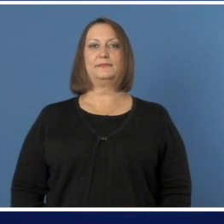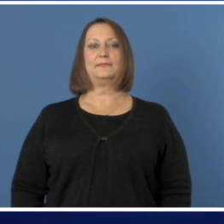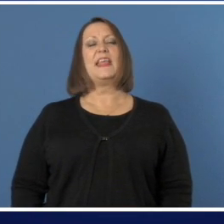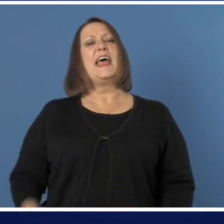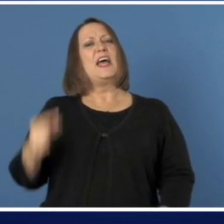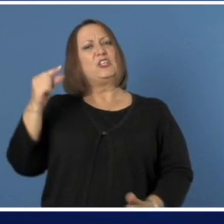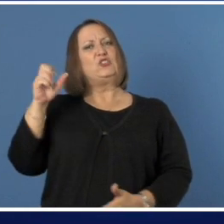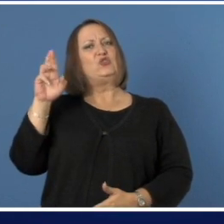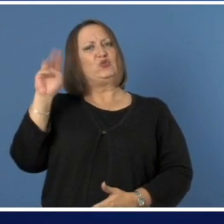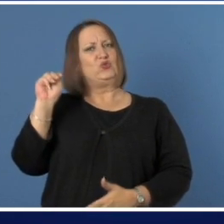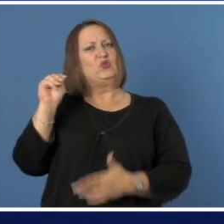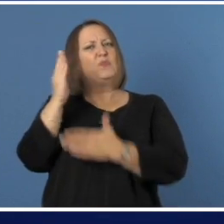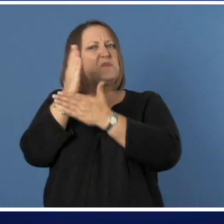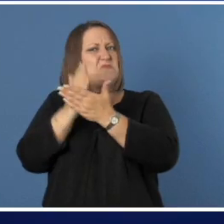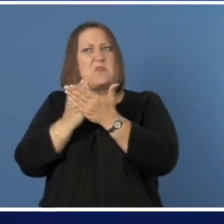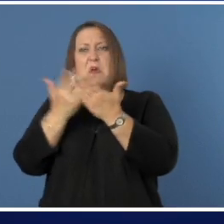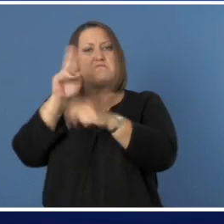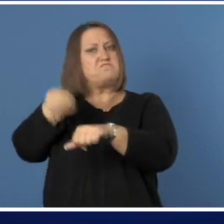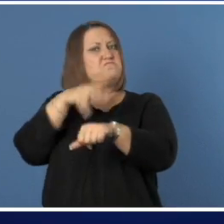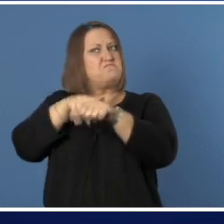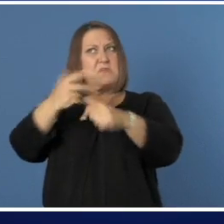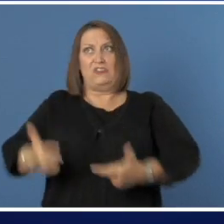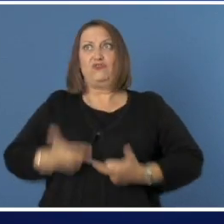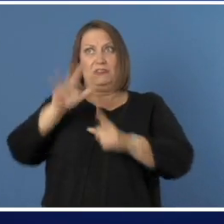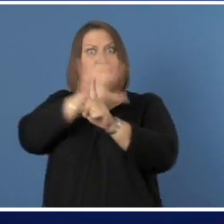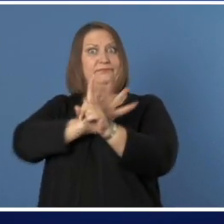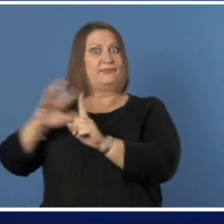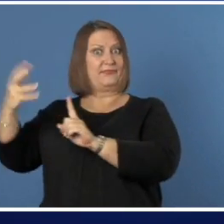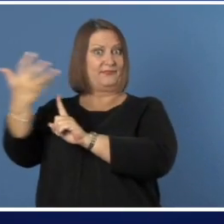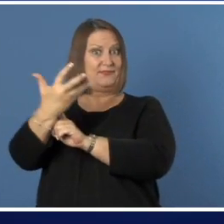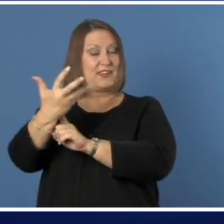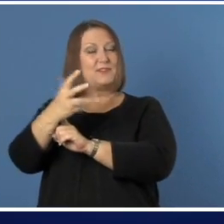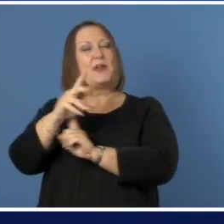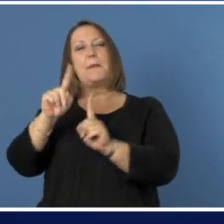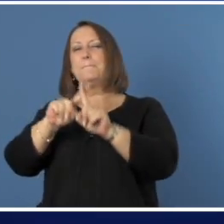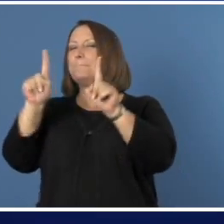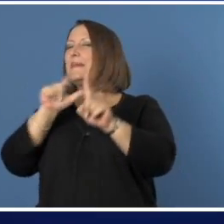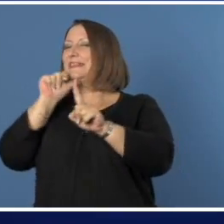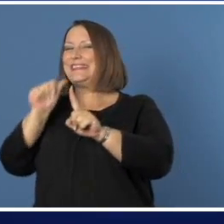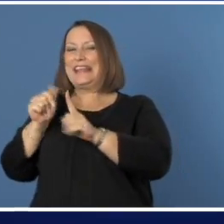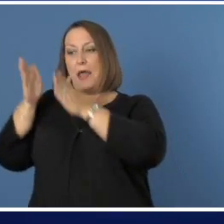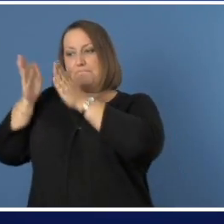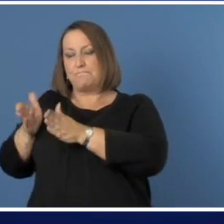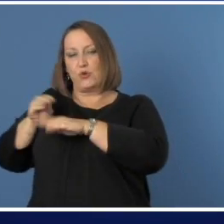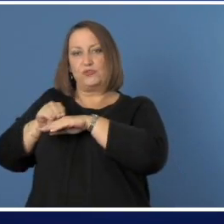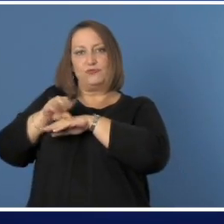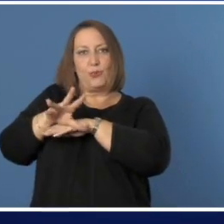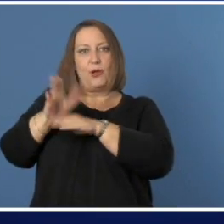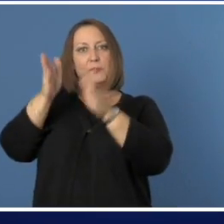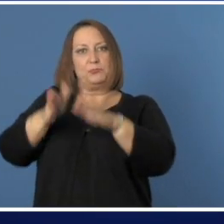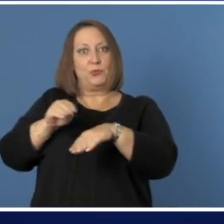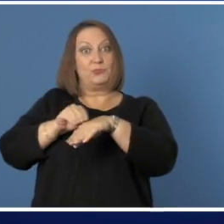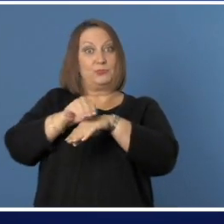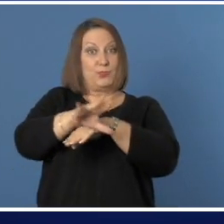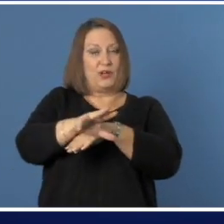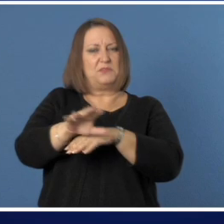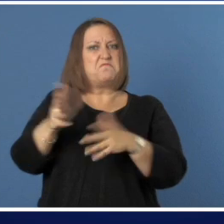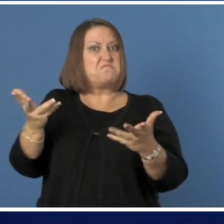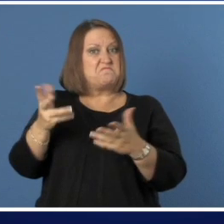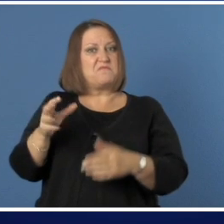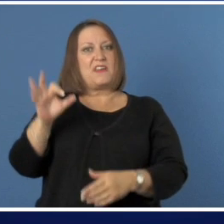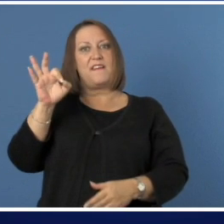Some infections occur from organisms that naturally live in the environment, but are not passed from